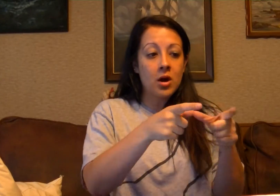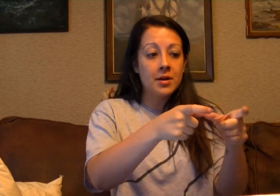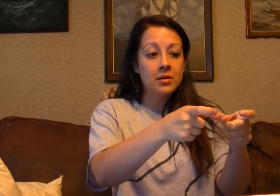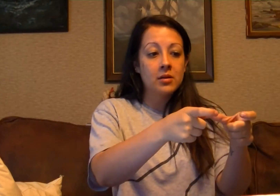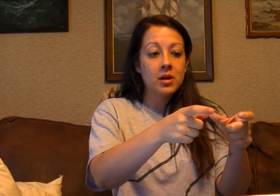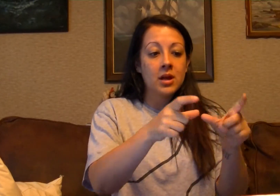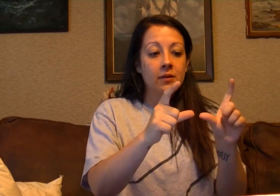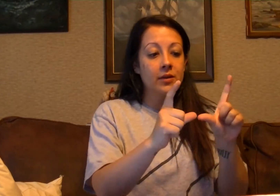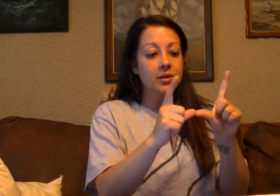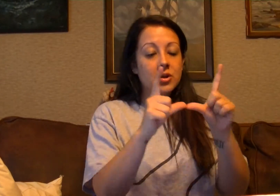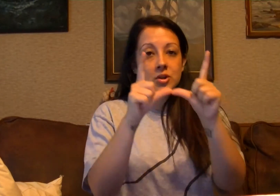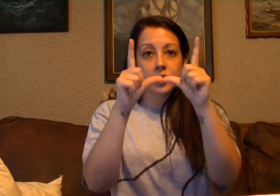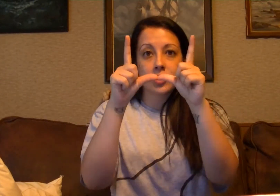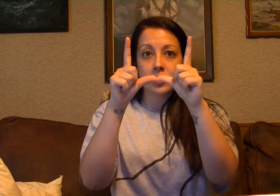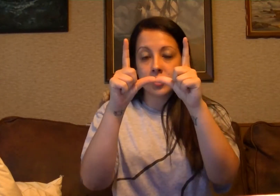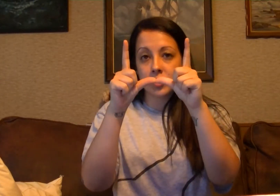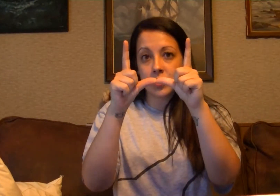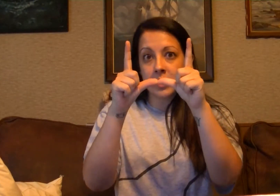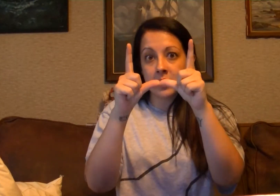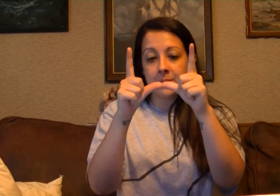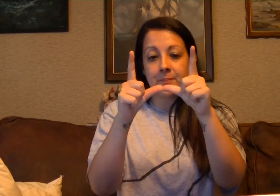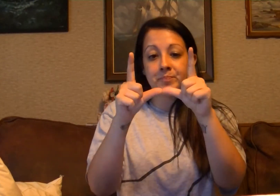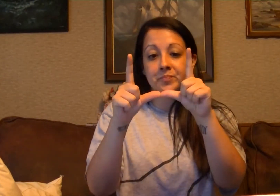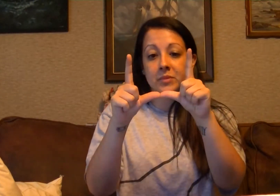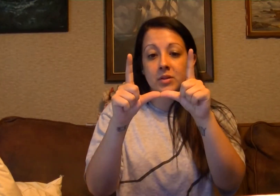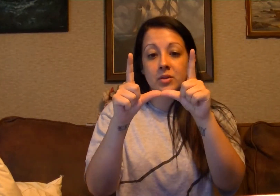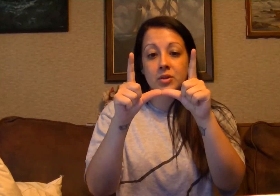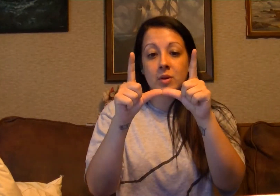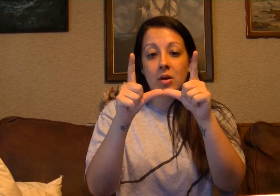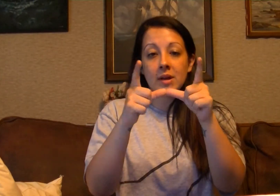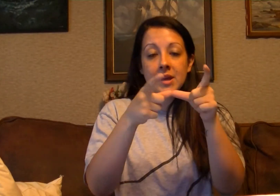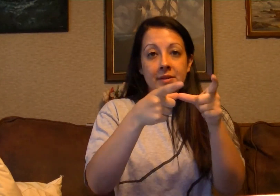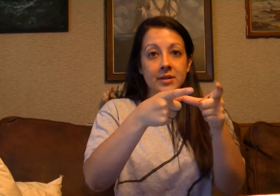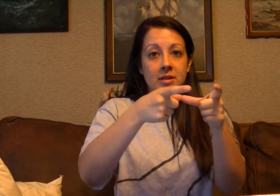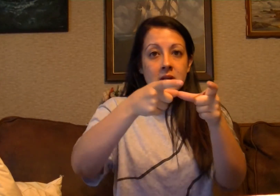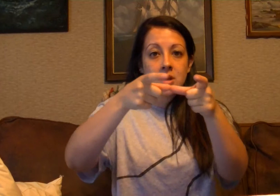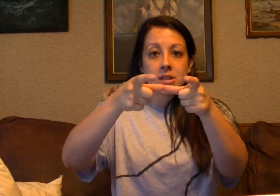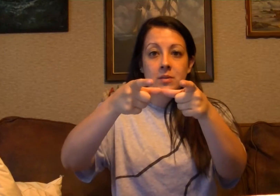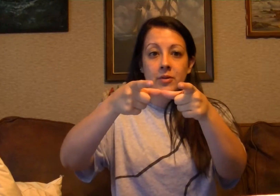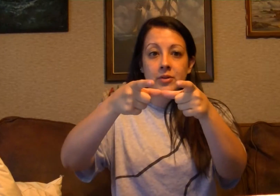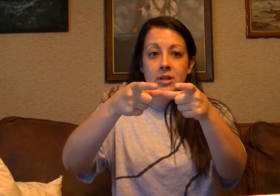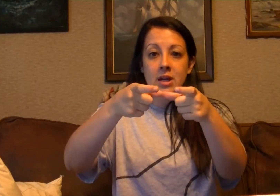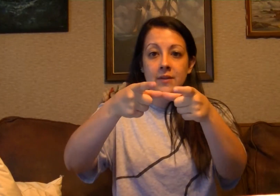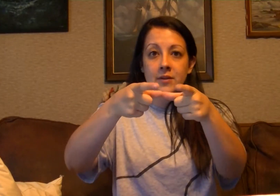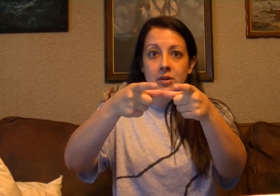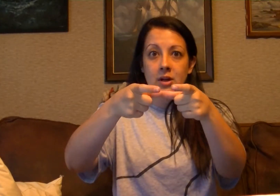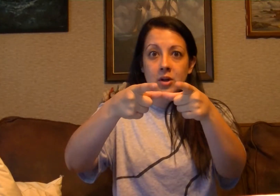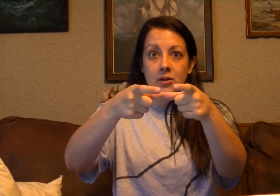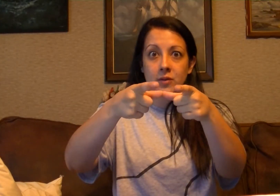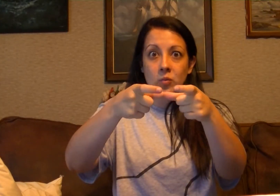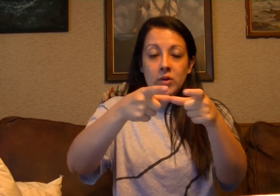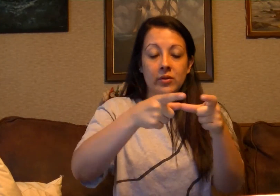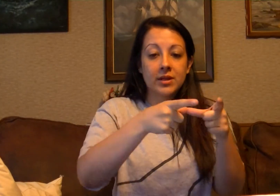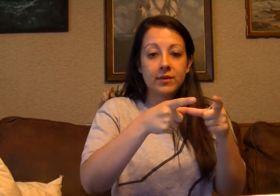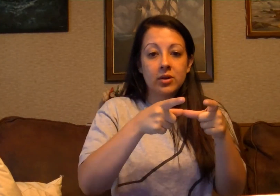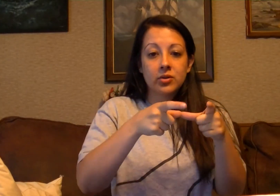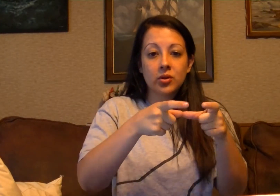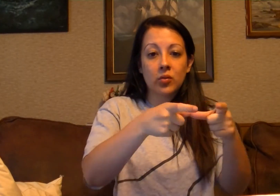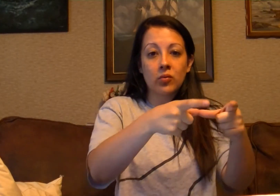run. With this, you're just joining your two L hands, set them on their side, and then you kind of curve and wiggle these fingers. So